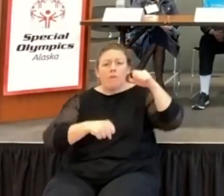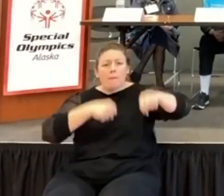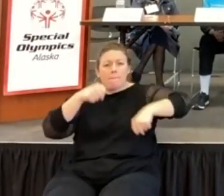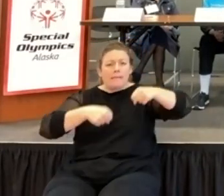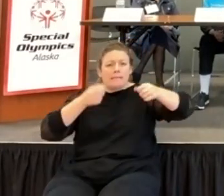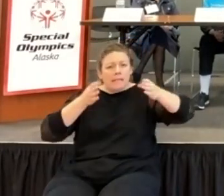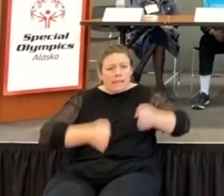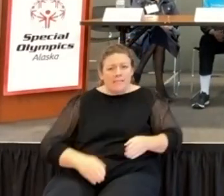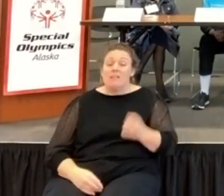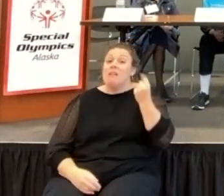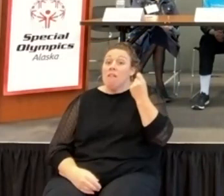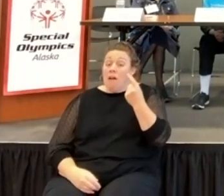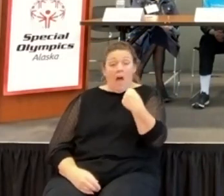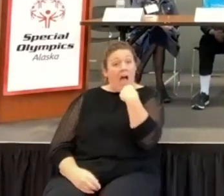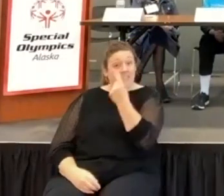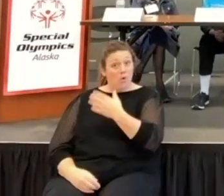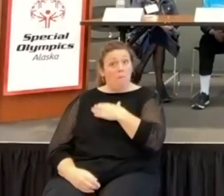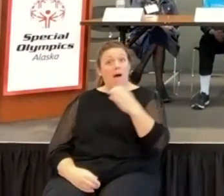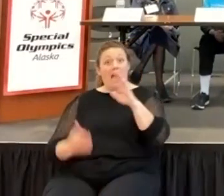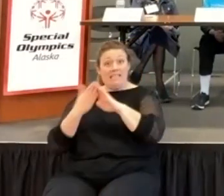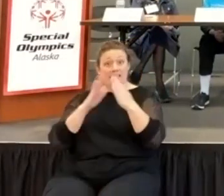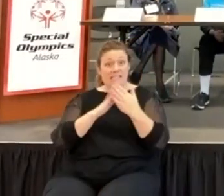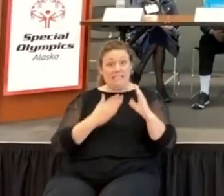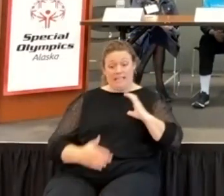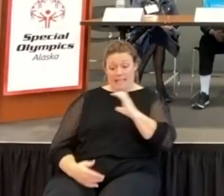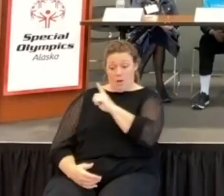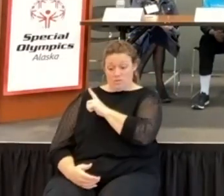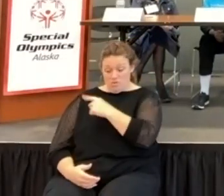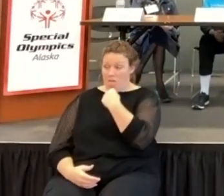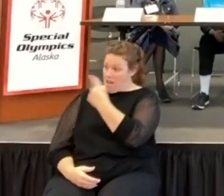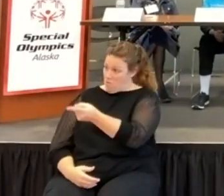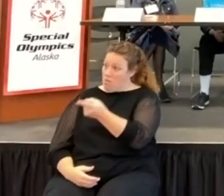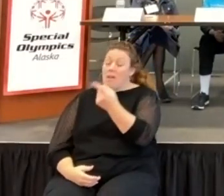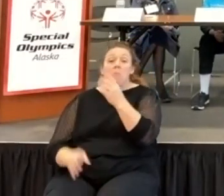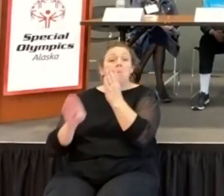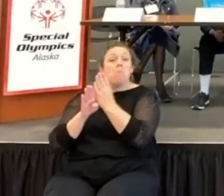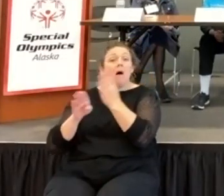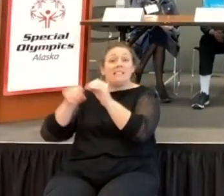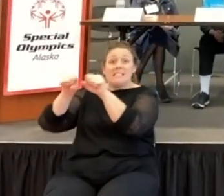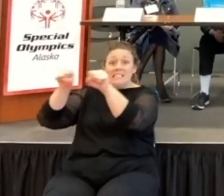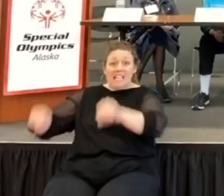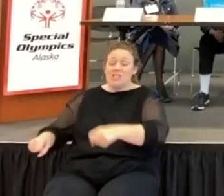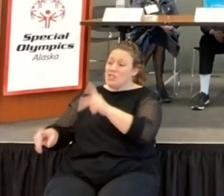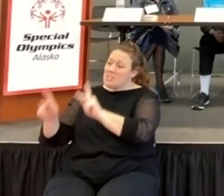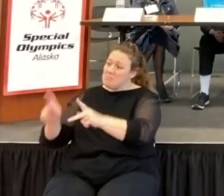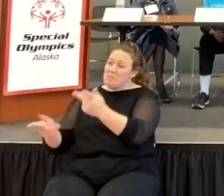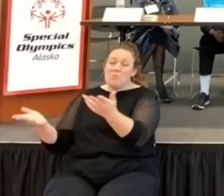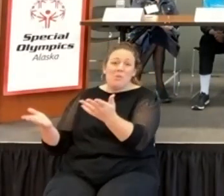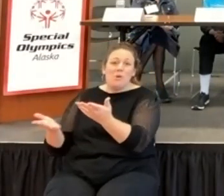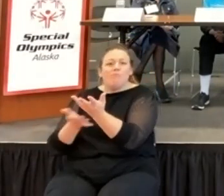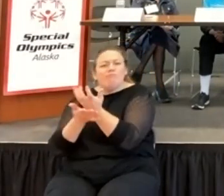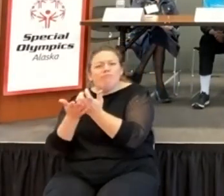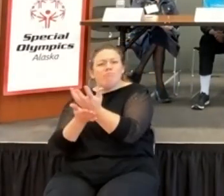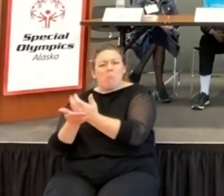the bus is because of what hangs out at the bus station, bugging me for money. I should be able to go to that